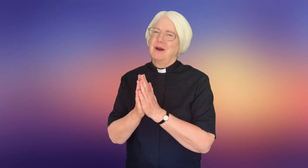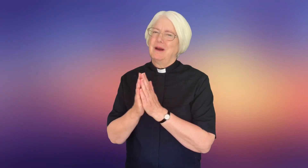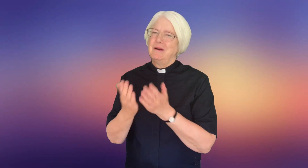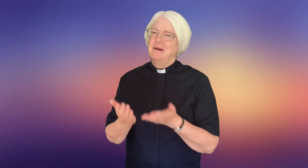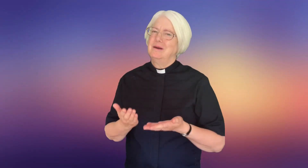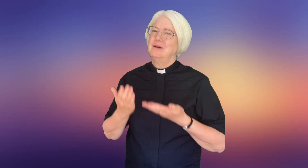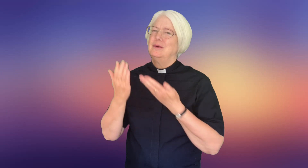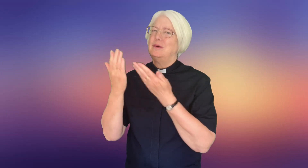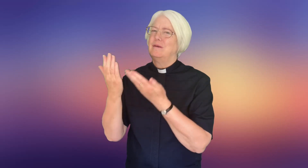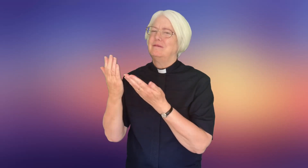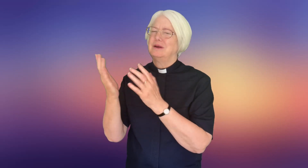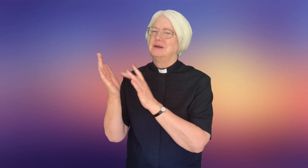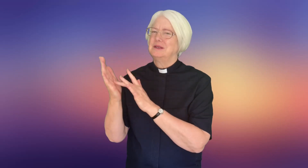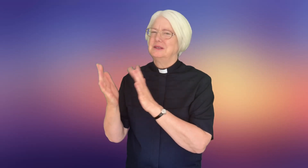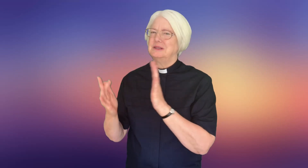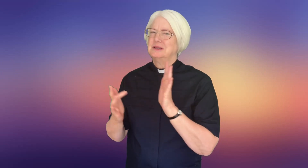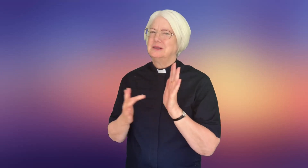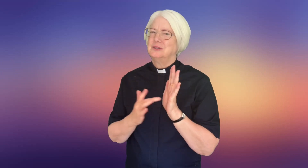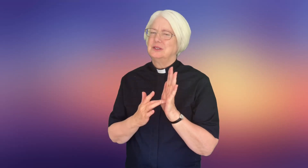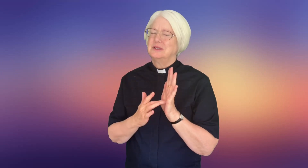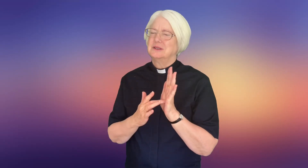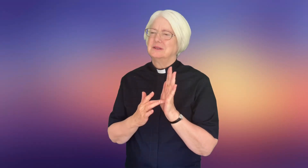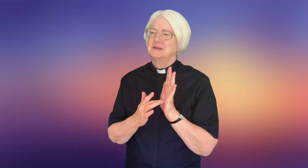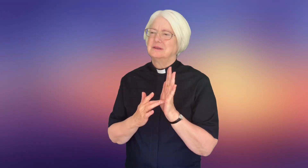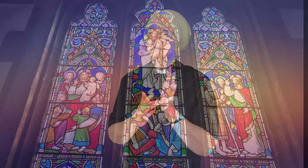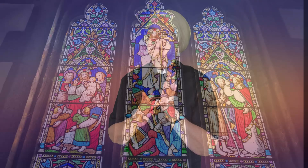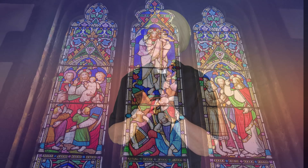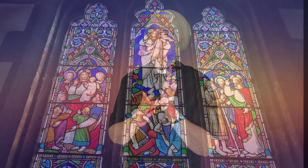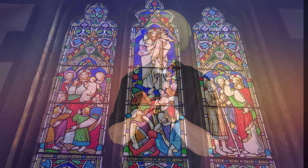These prayers we bring to Jesus.